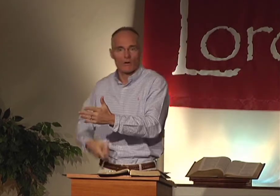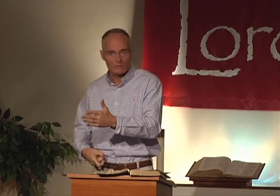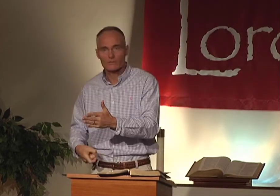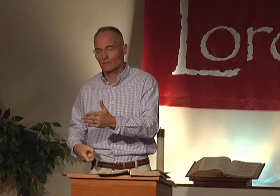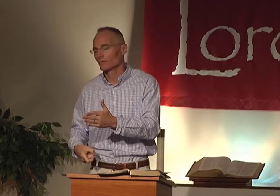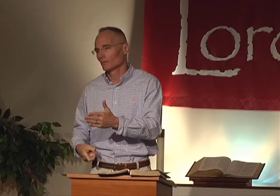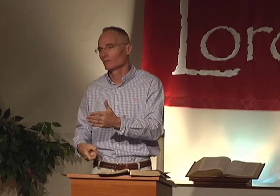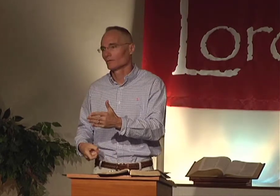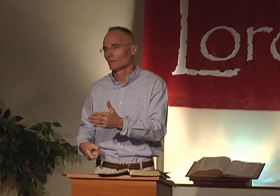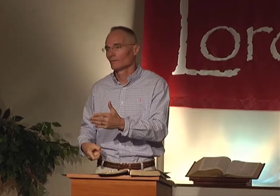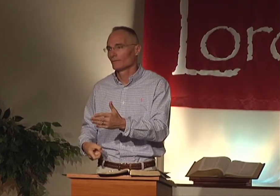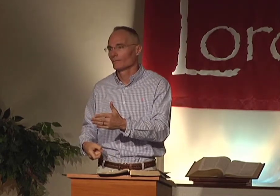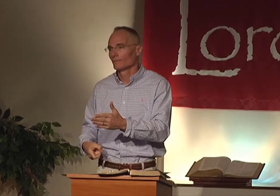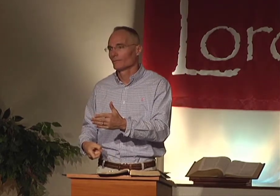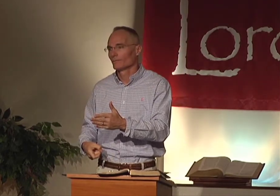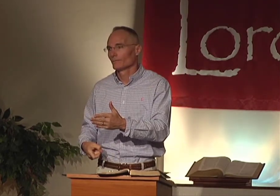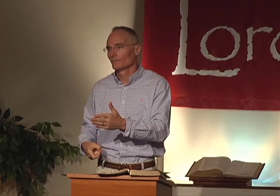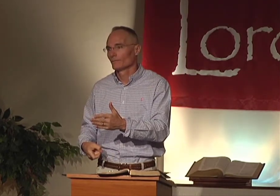That's what it means when it says it will cost you.